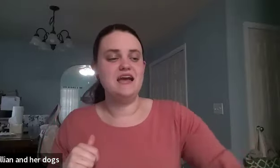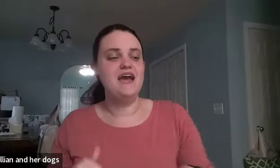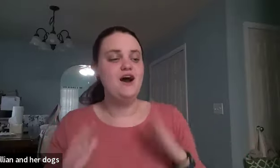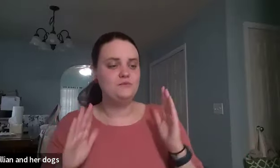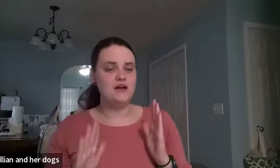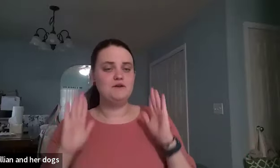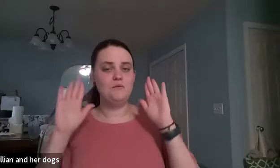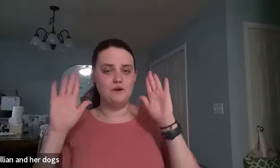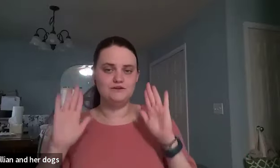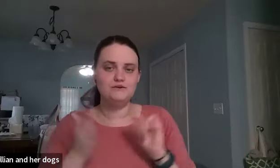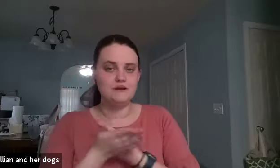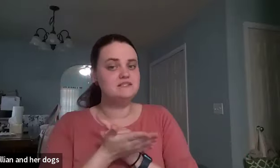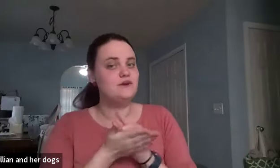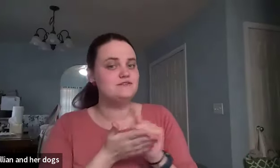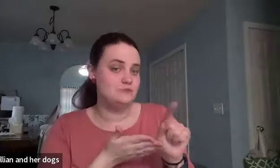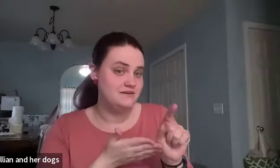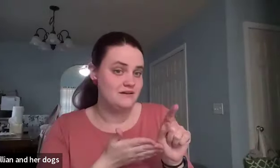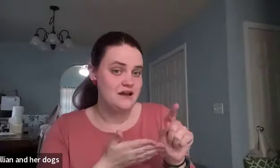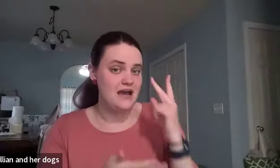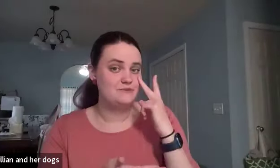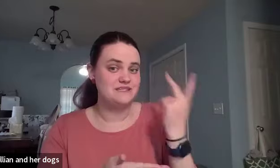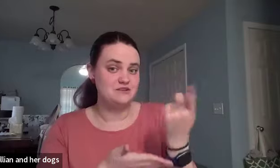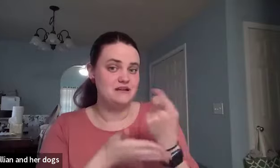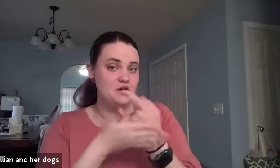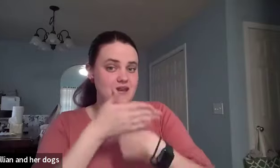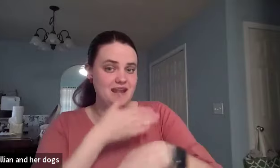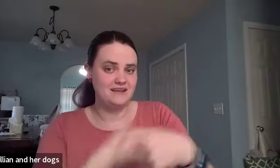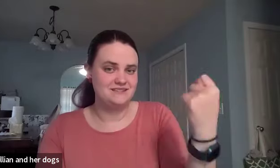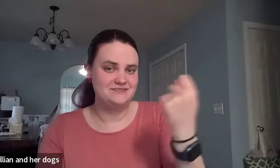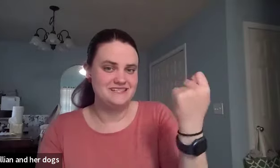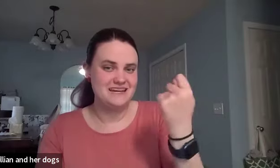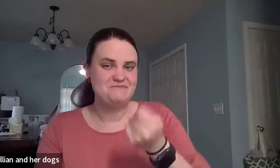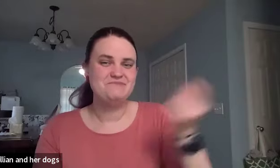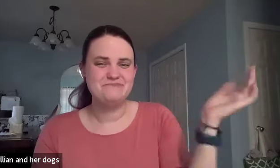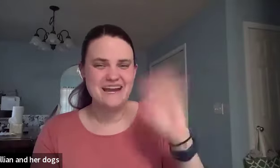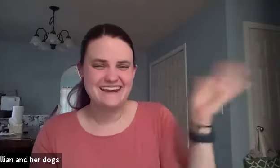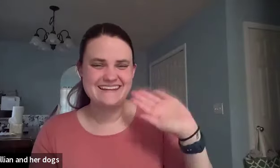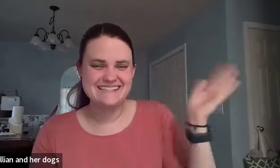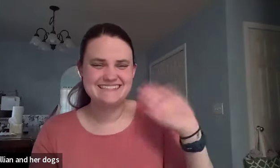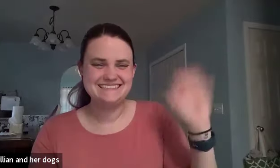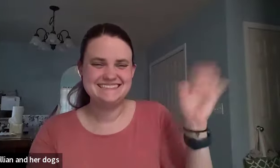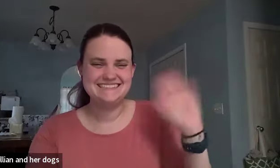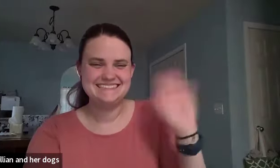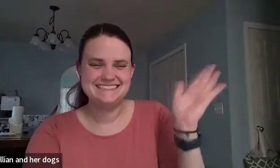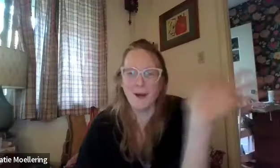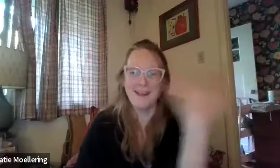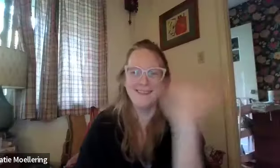I hope you have a wonderful rest of y'all's week. And I will see you guys all next Tuesday. Bye, guys. Bye, everybody.